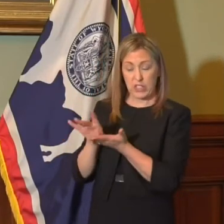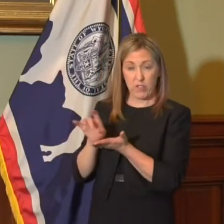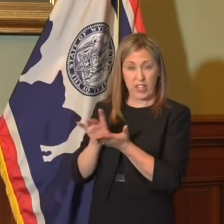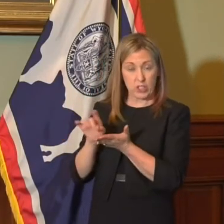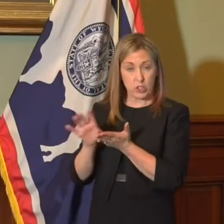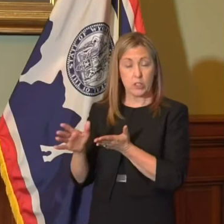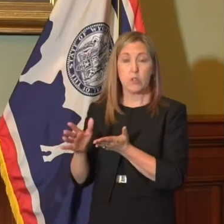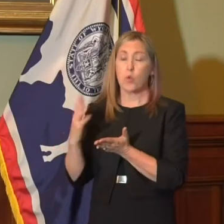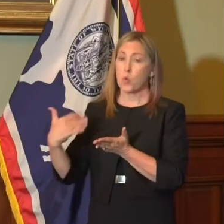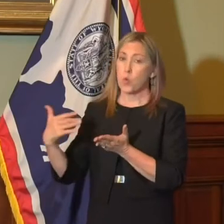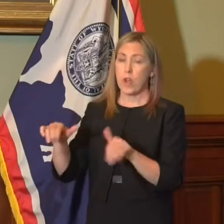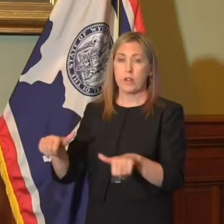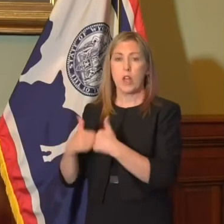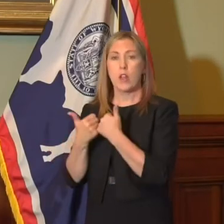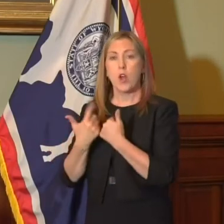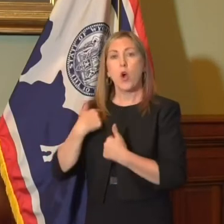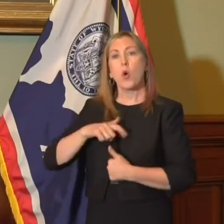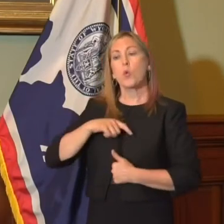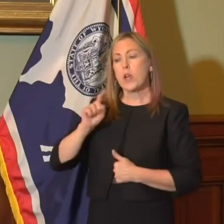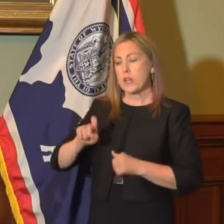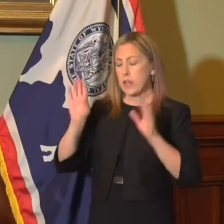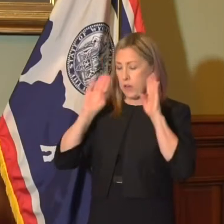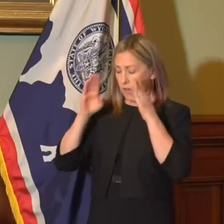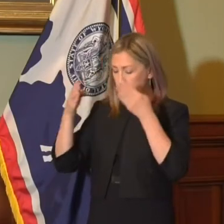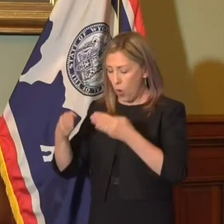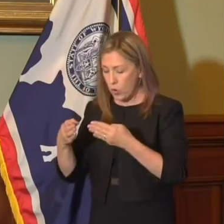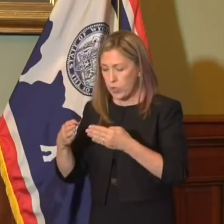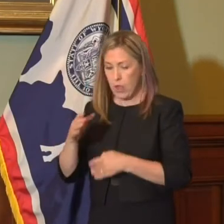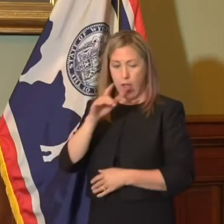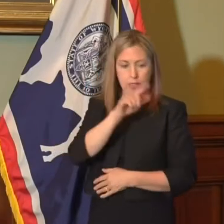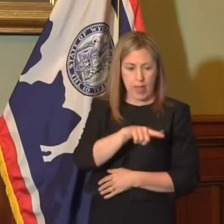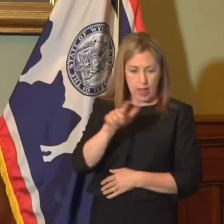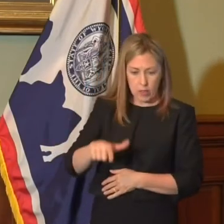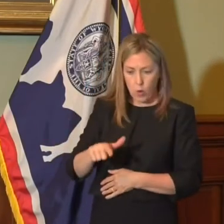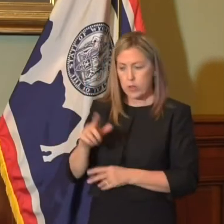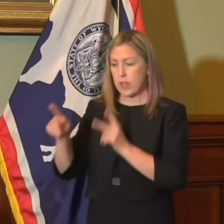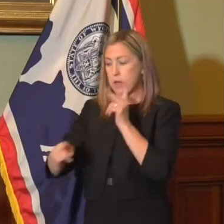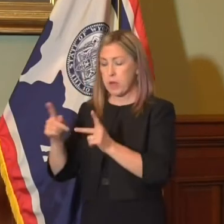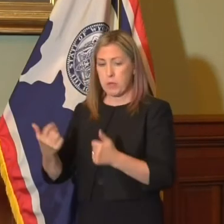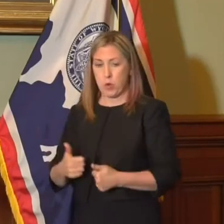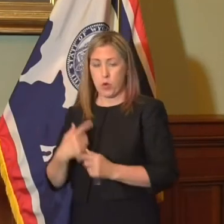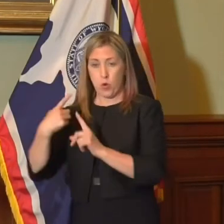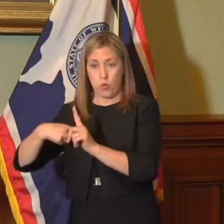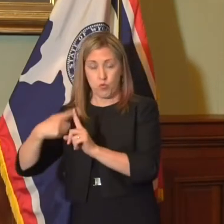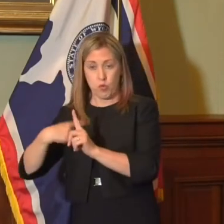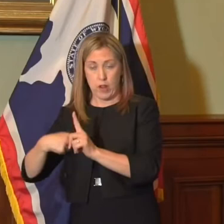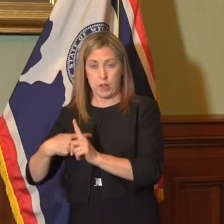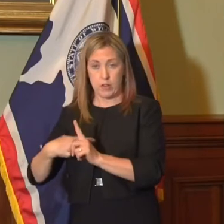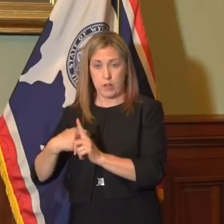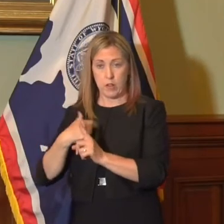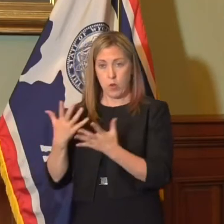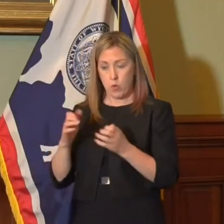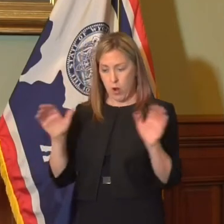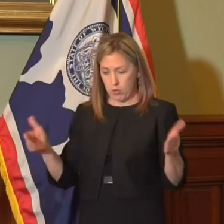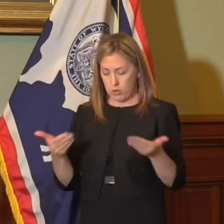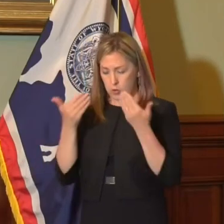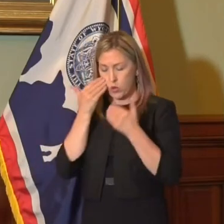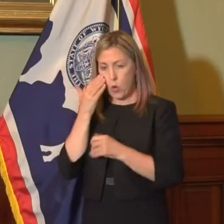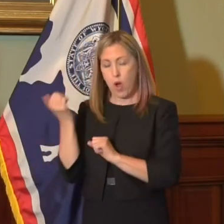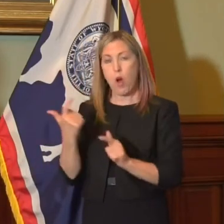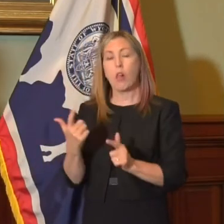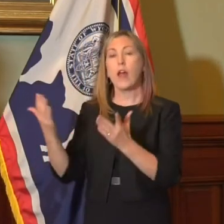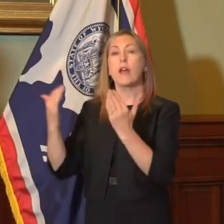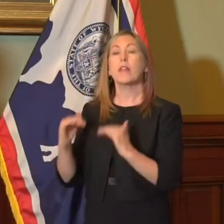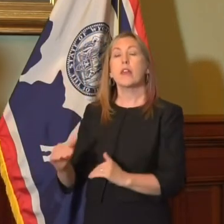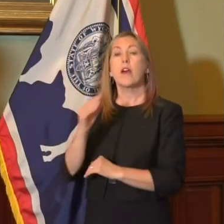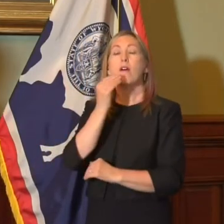said before, we need to focus across both landlords and tenants to make sure that we raise all boats. And food